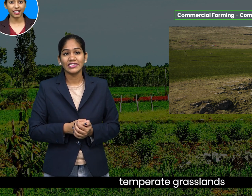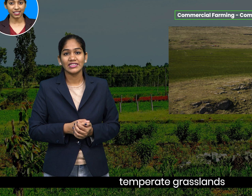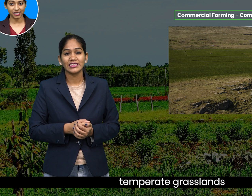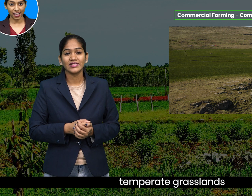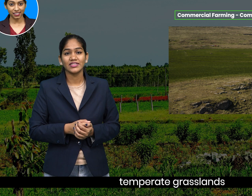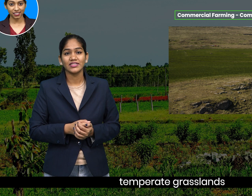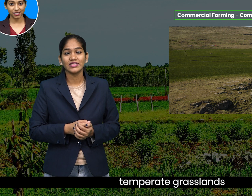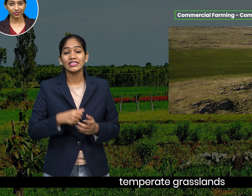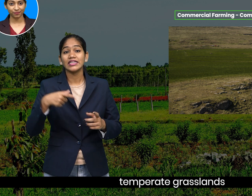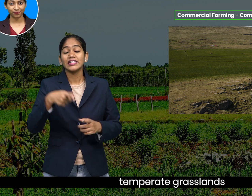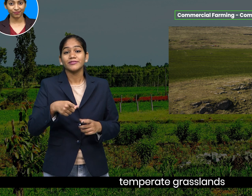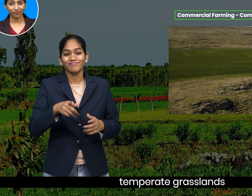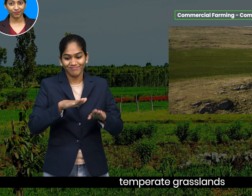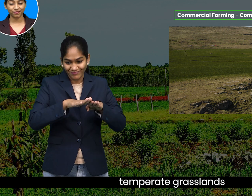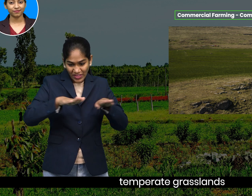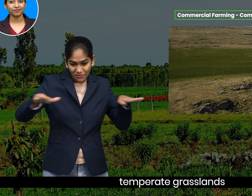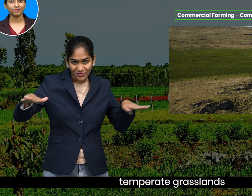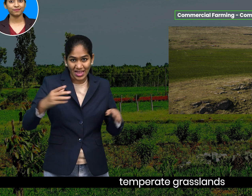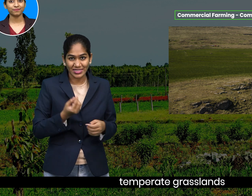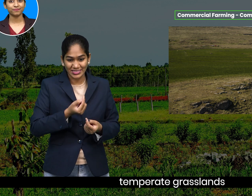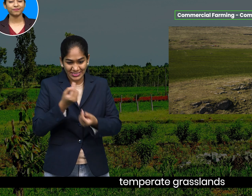temperate grasslands